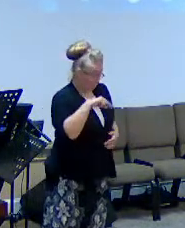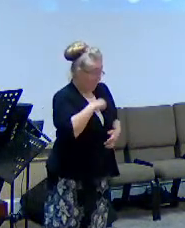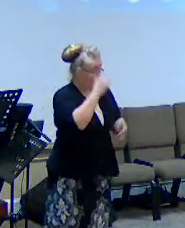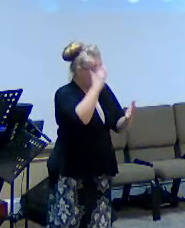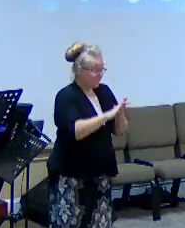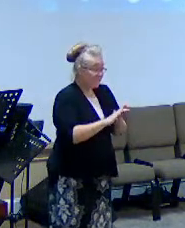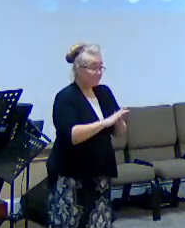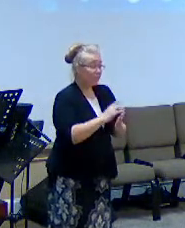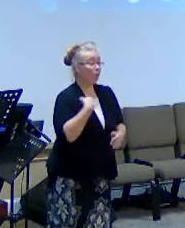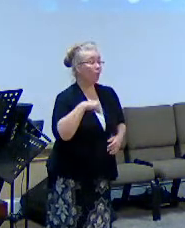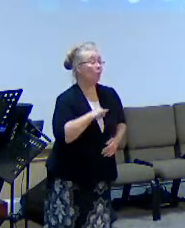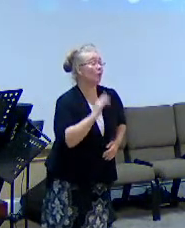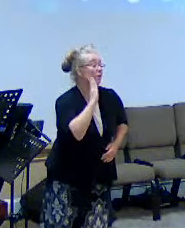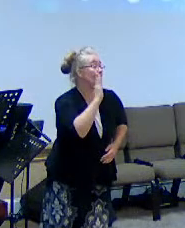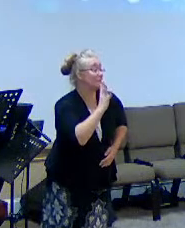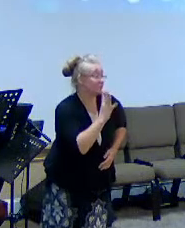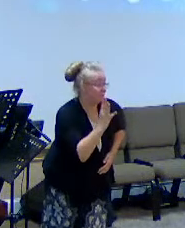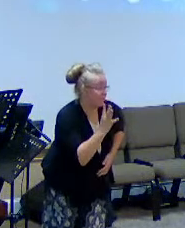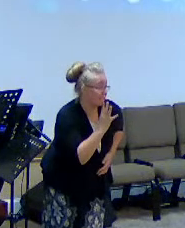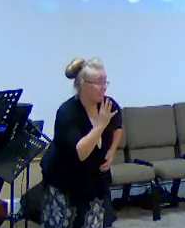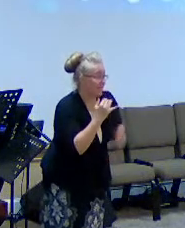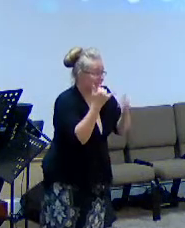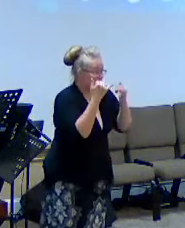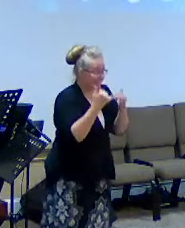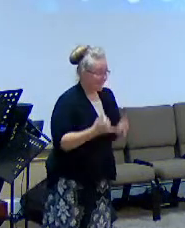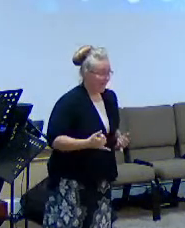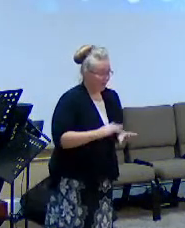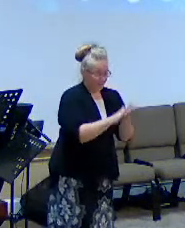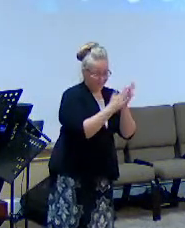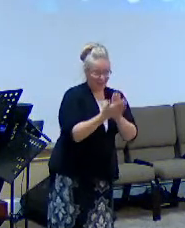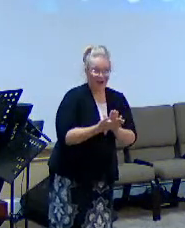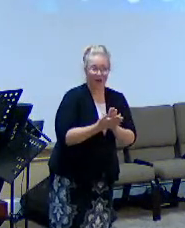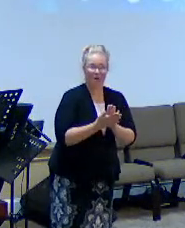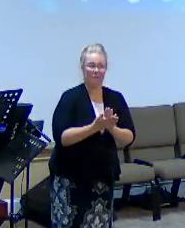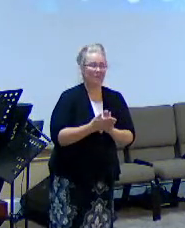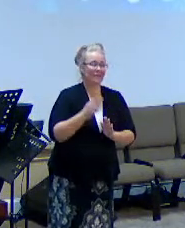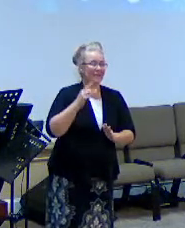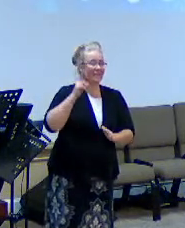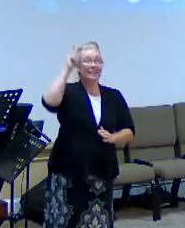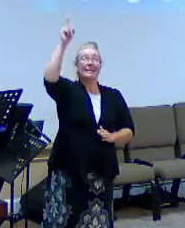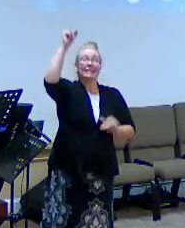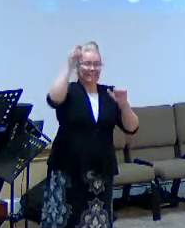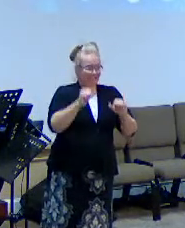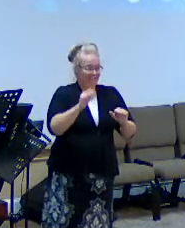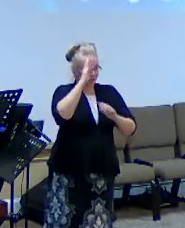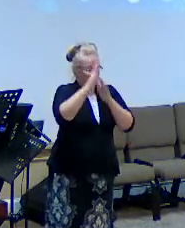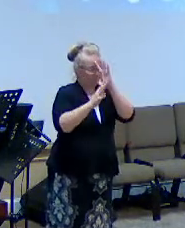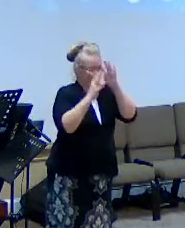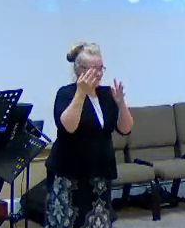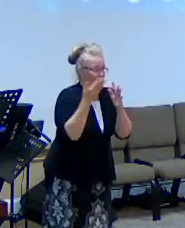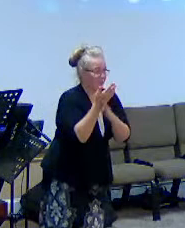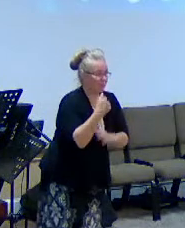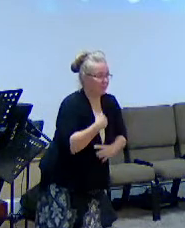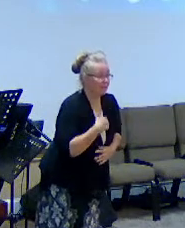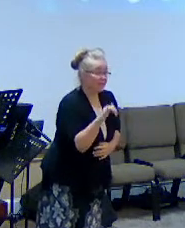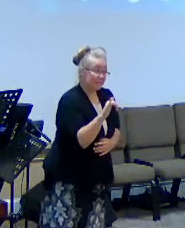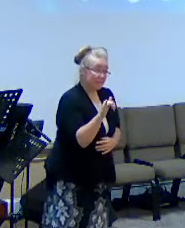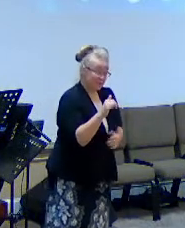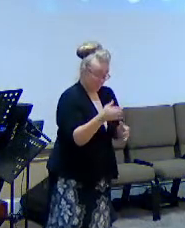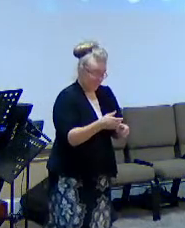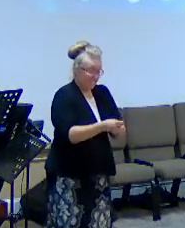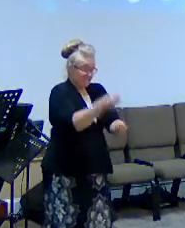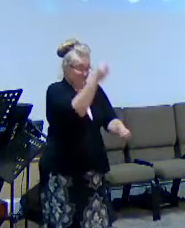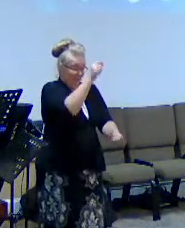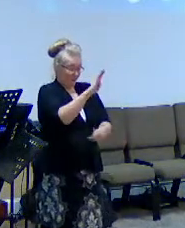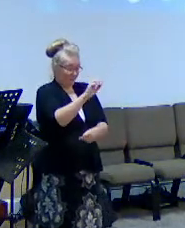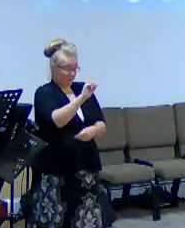become something he can create through. God. That's what Tower of Babel was all about. The devil